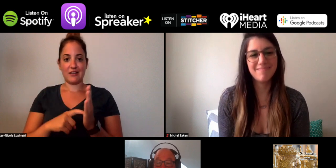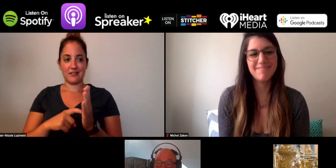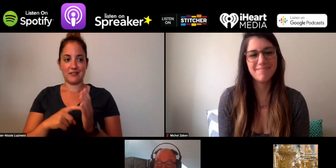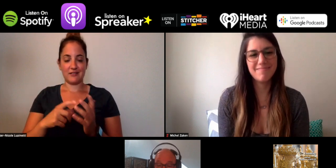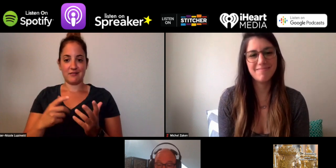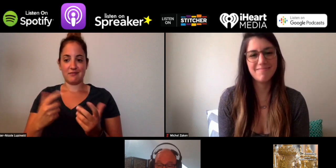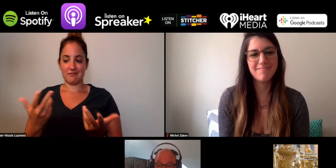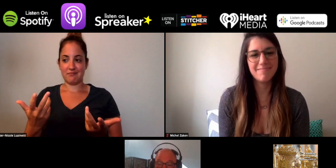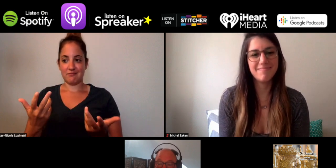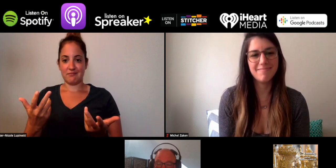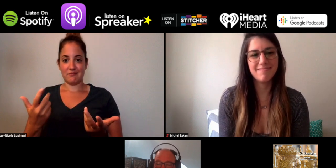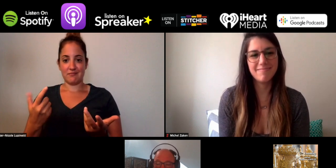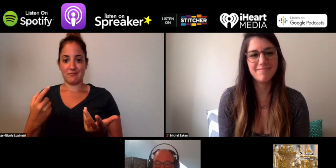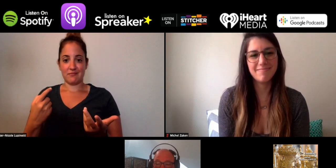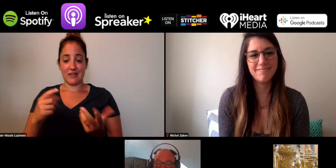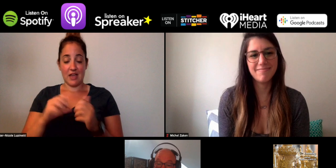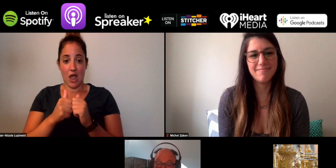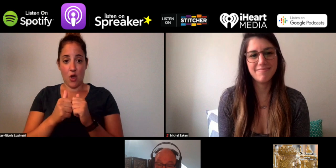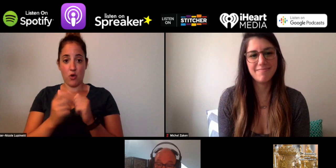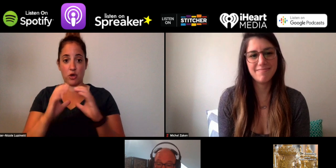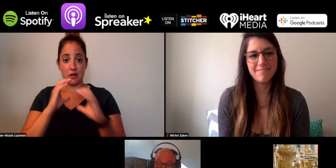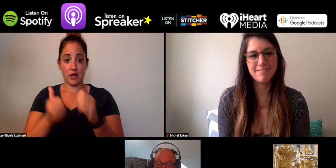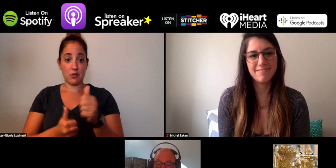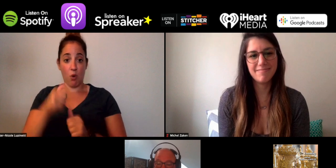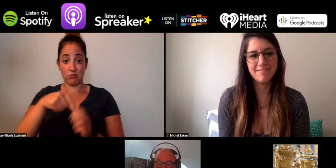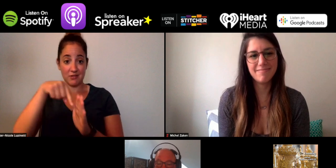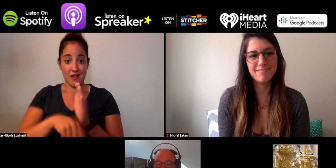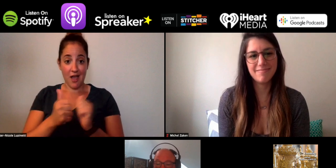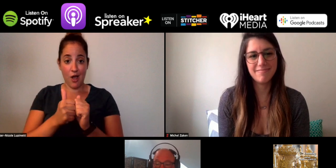to really communicate the most deeply, we need an interpreter.